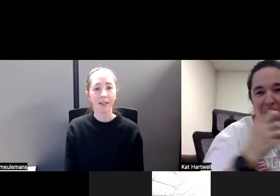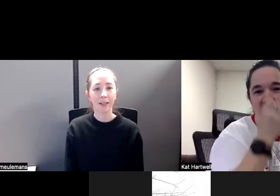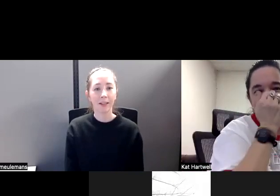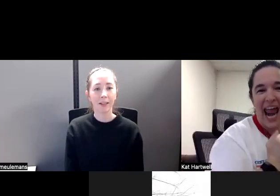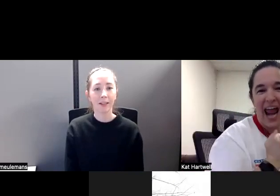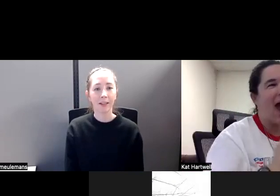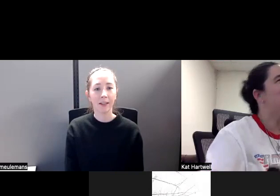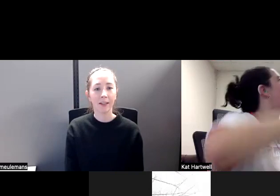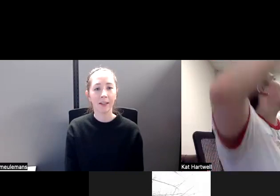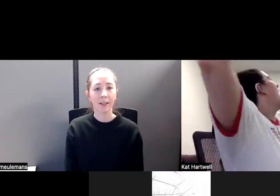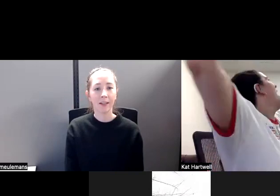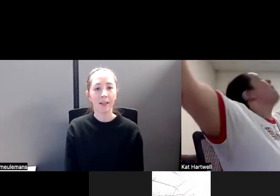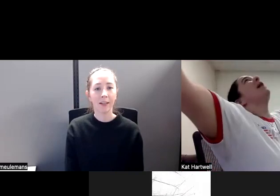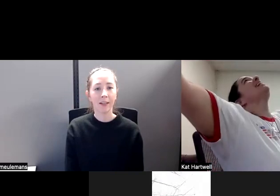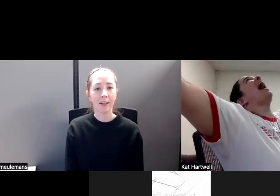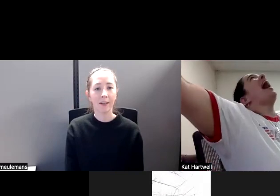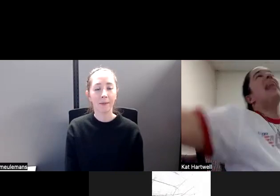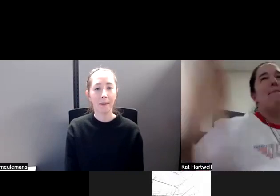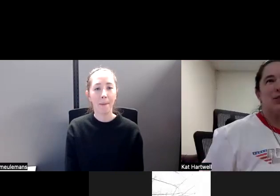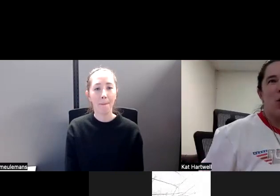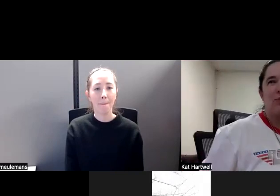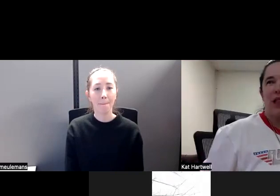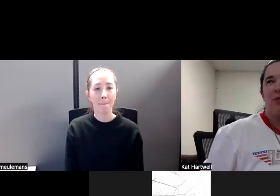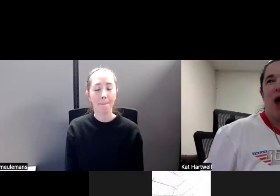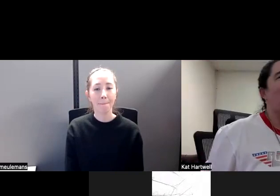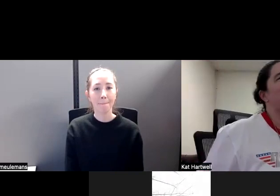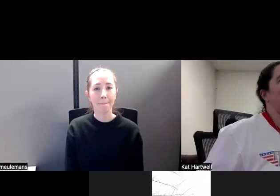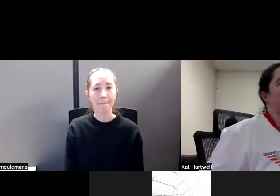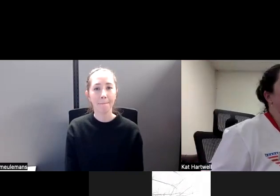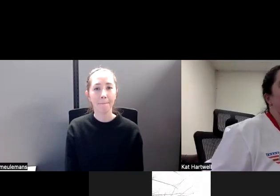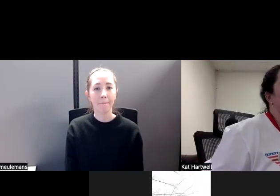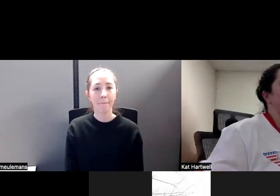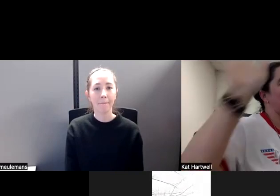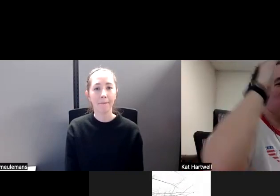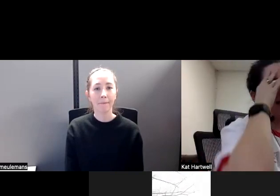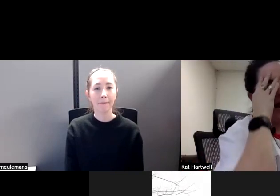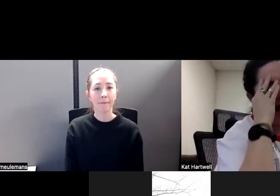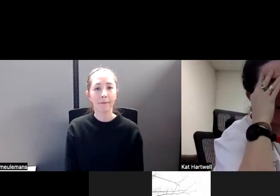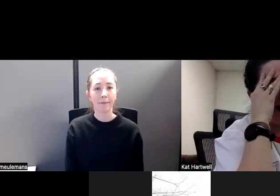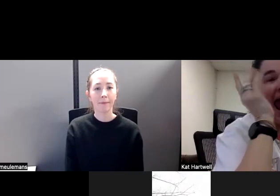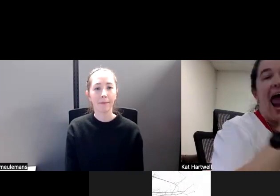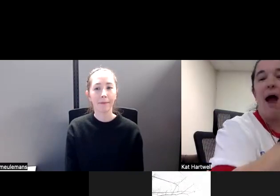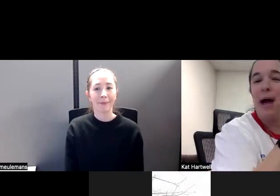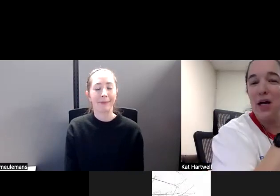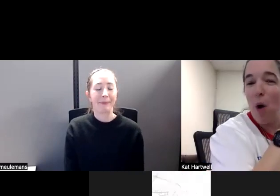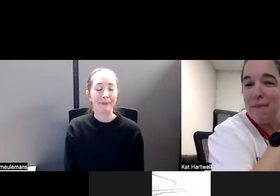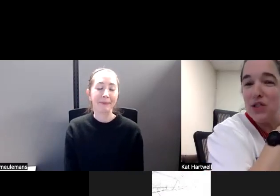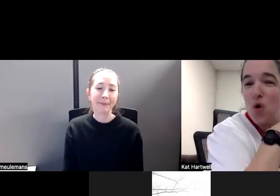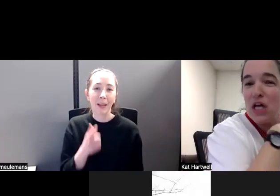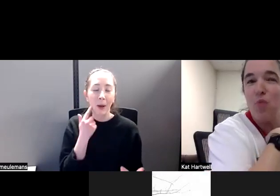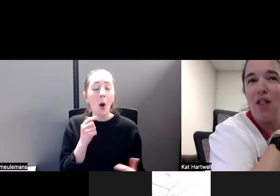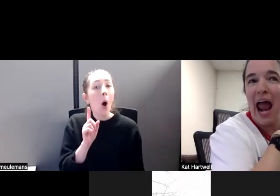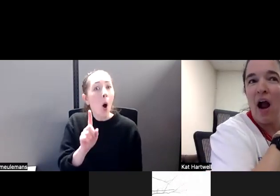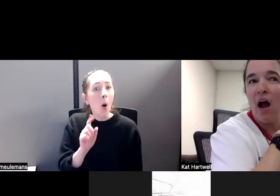with the motorcycle. But then I was like, oh my God, and my students were like, what's wrong? I'm like, nothing. I just can't handle it. And one of